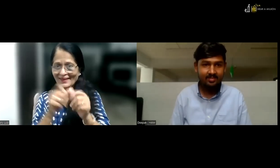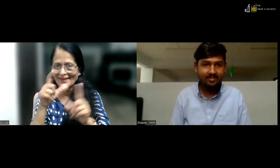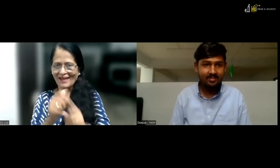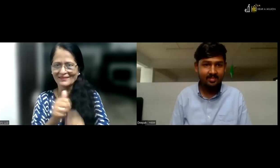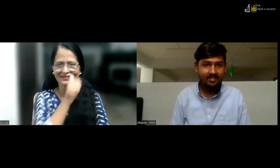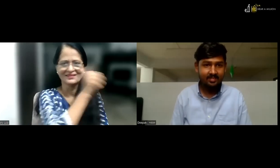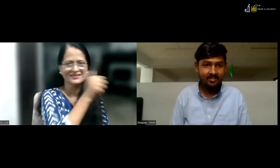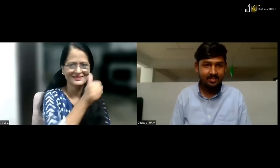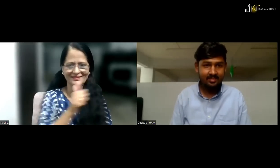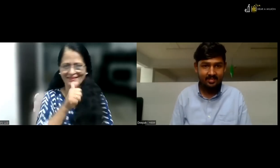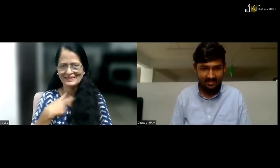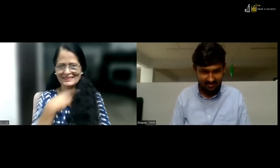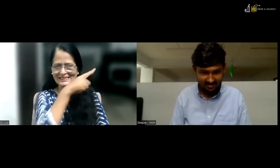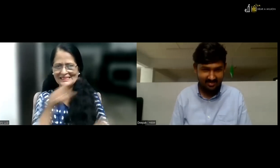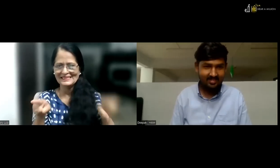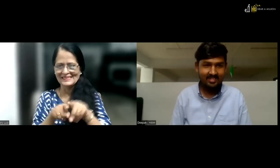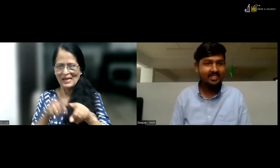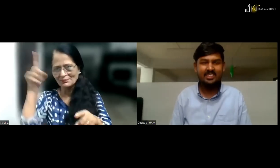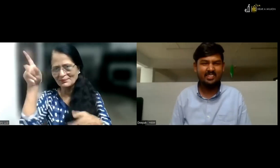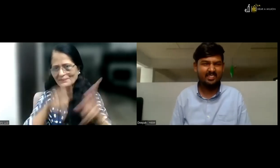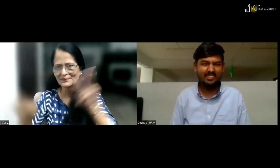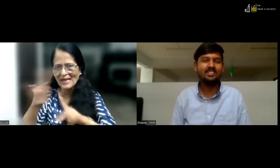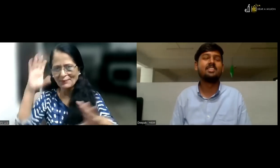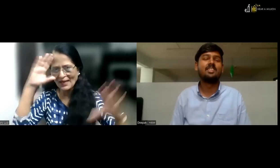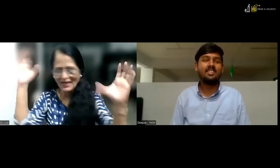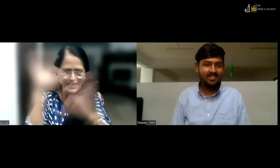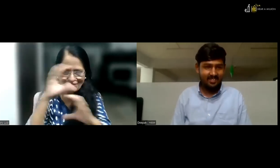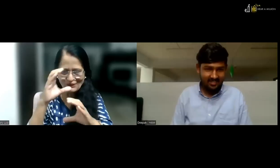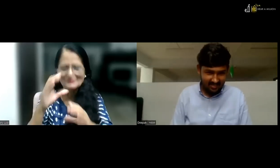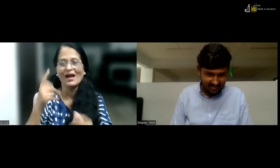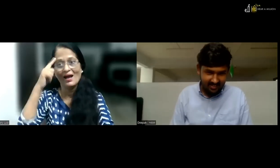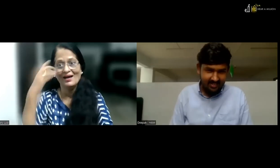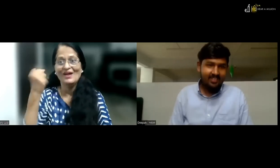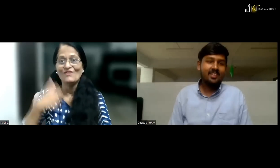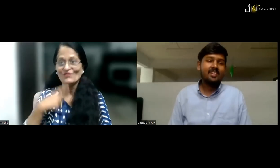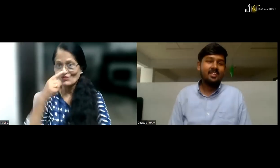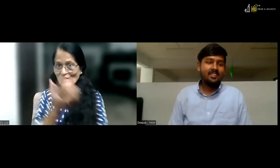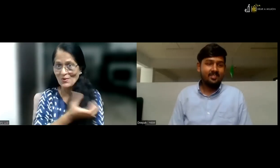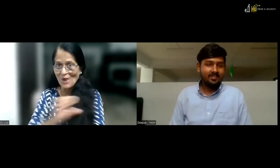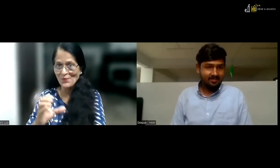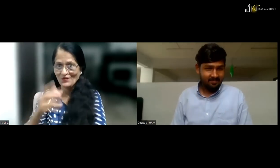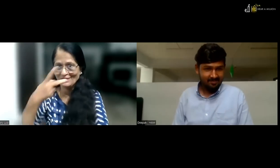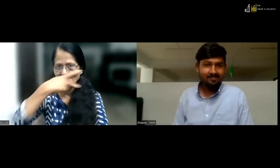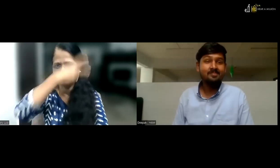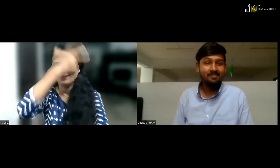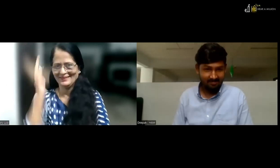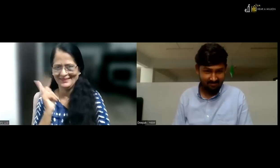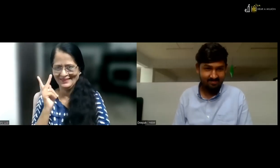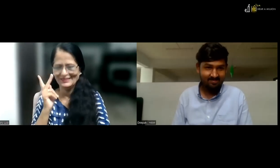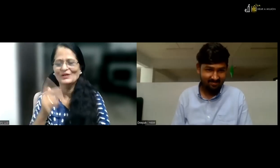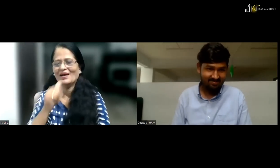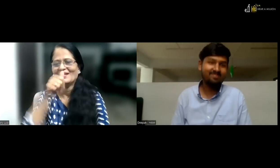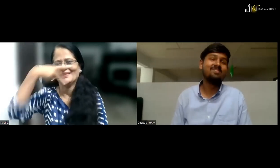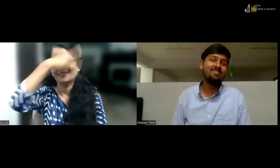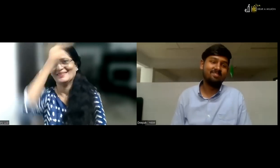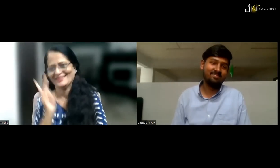other organization, in the NAD, when I saw that the Narayan sir also have the same sign name, so I just thought that